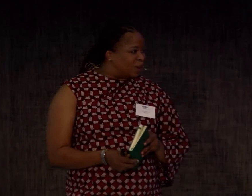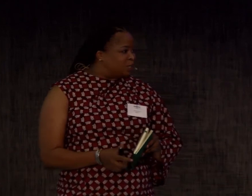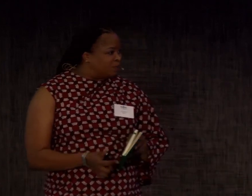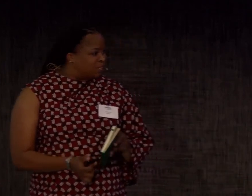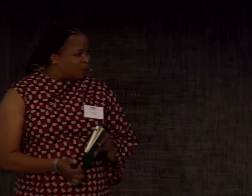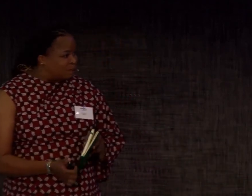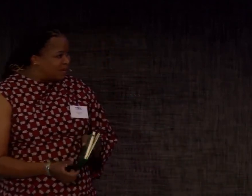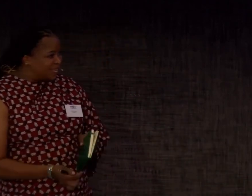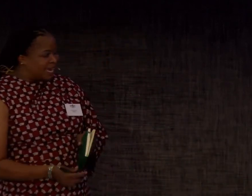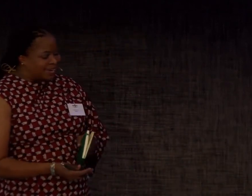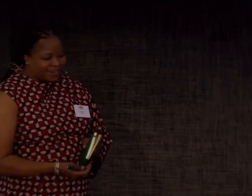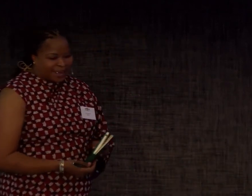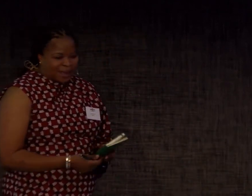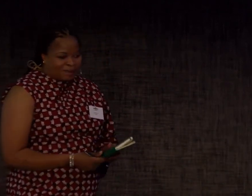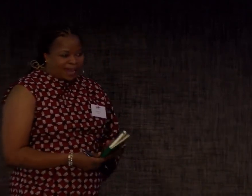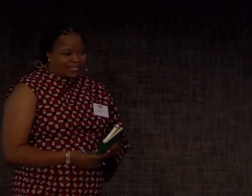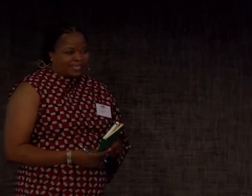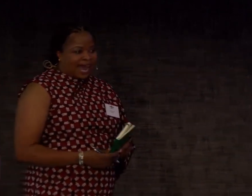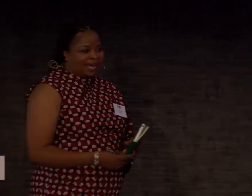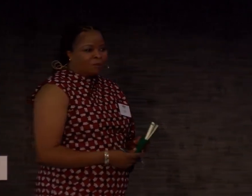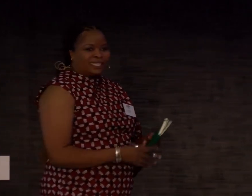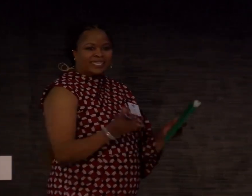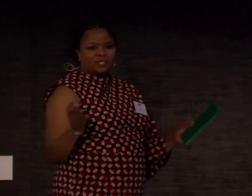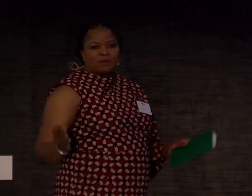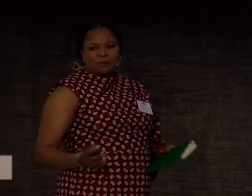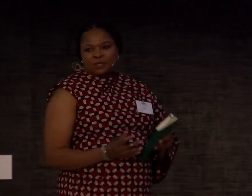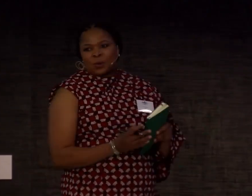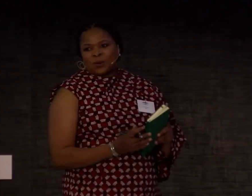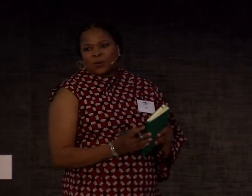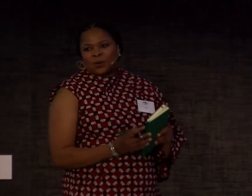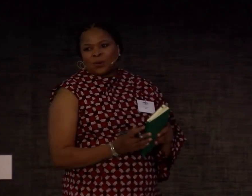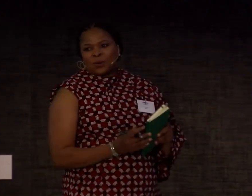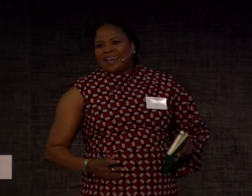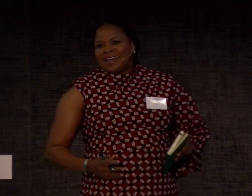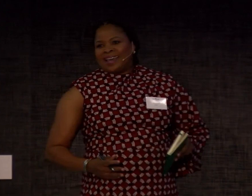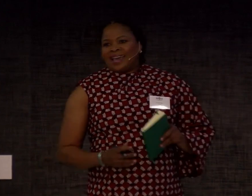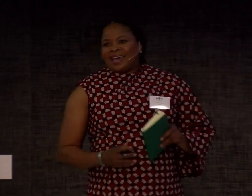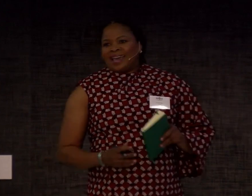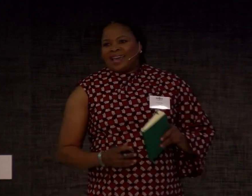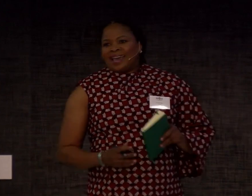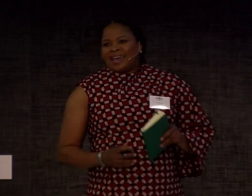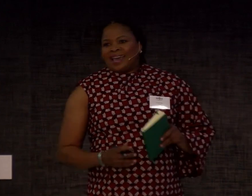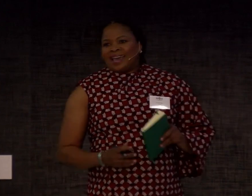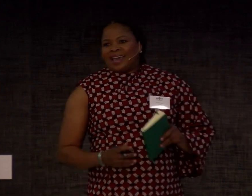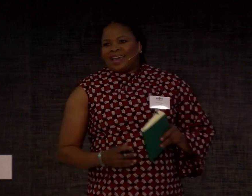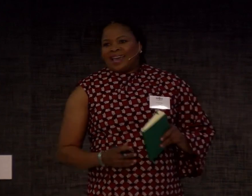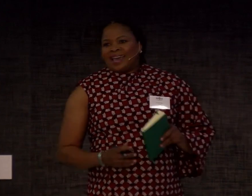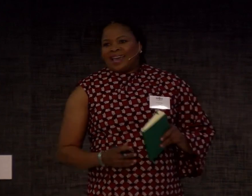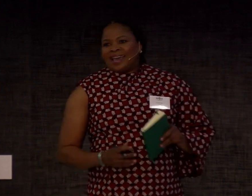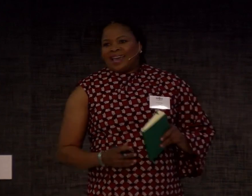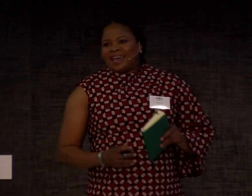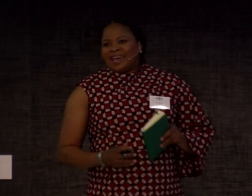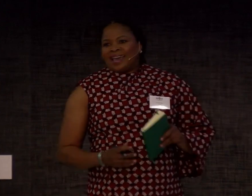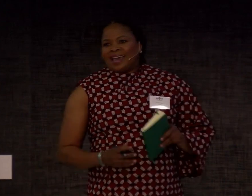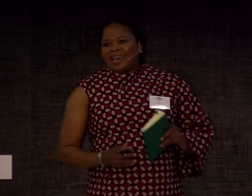the great job that Jeremy has done, but I was listening to everybody talk, thought there's some takeaway that I think just need